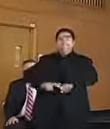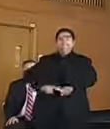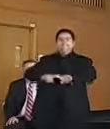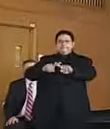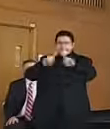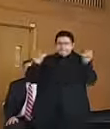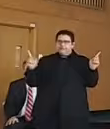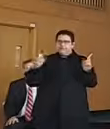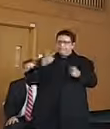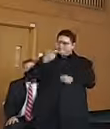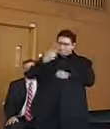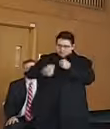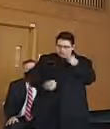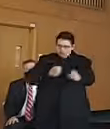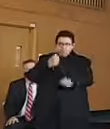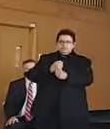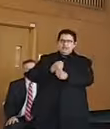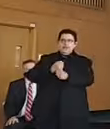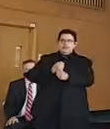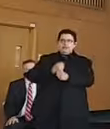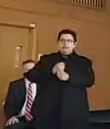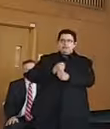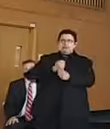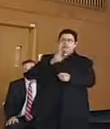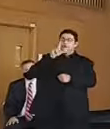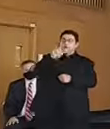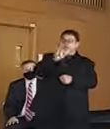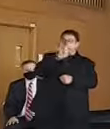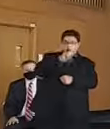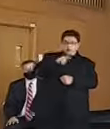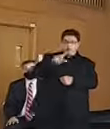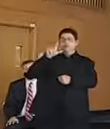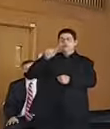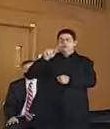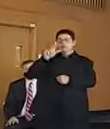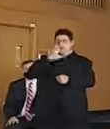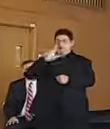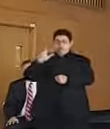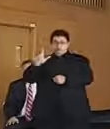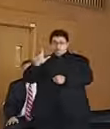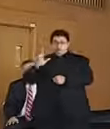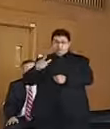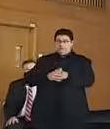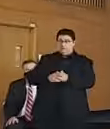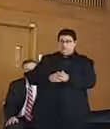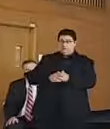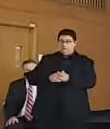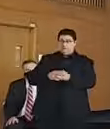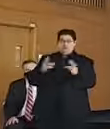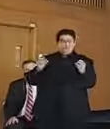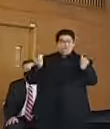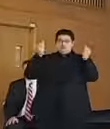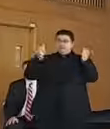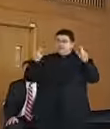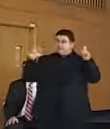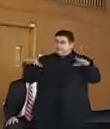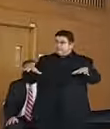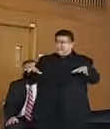next 2 years into the 22-23 school year, where rapid testing, where you can get 5-minute results back, may be